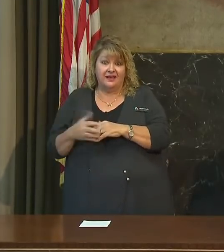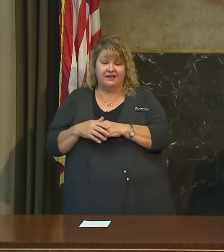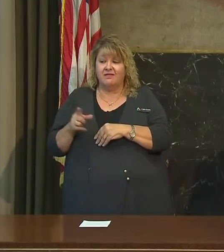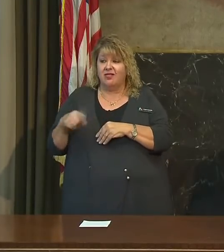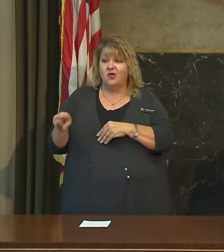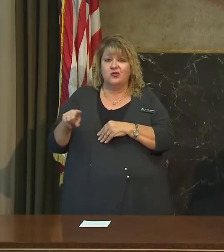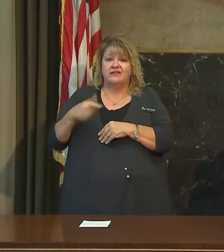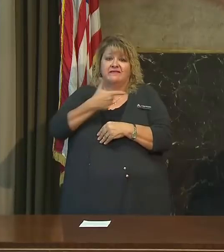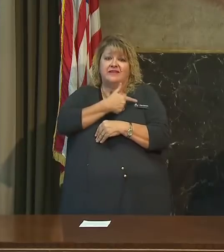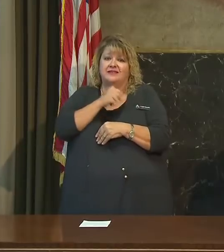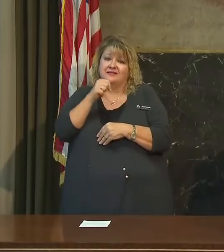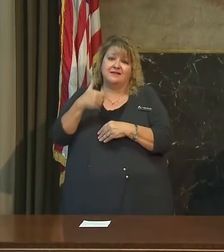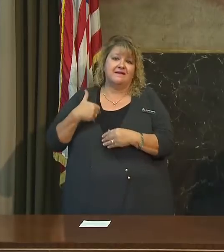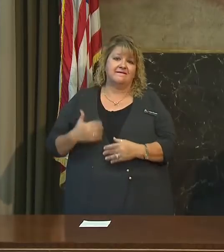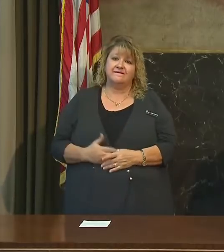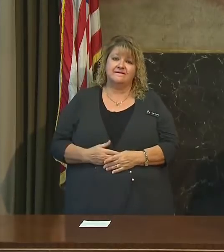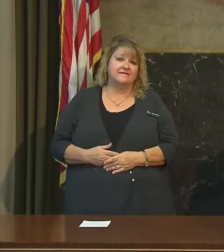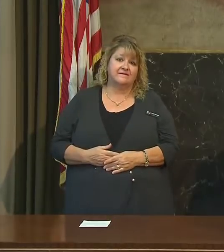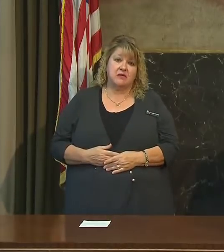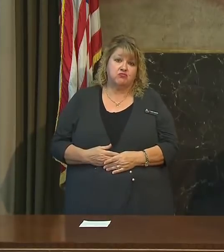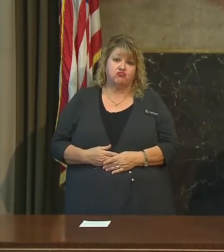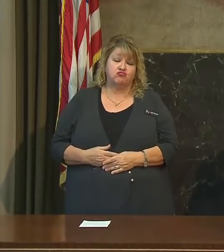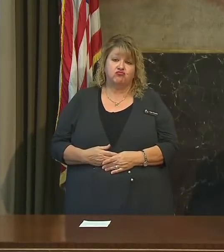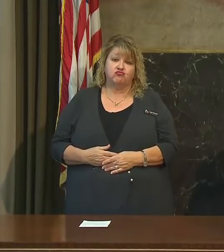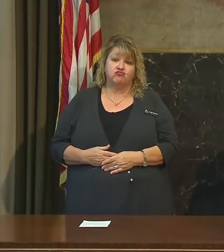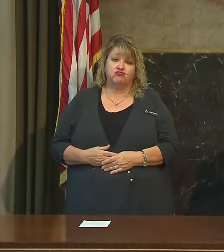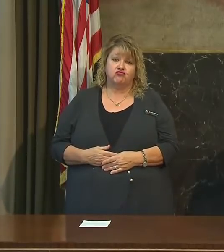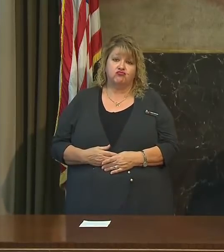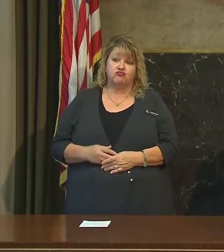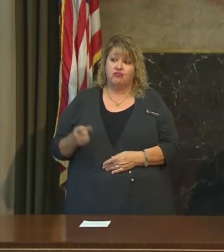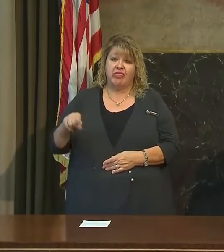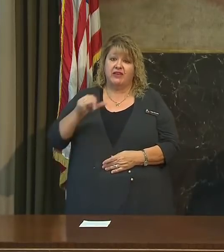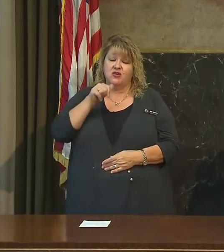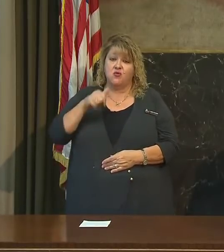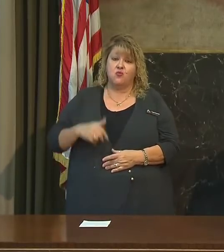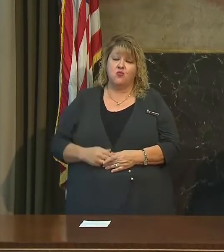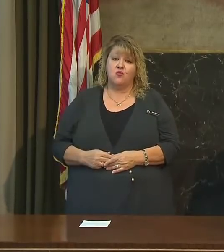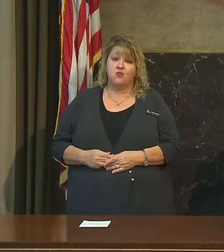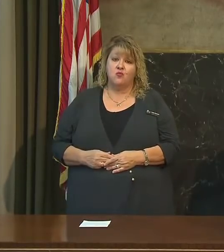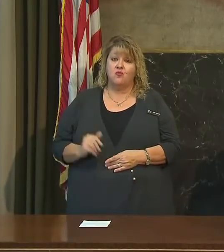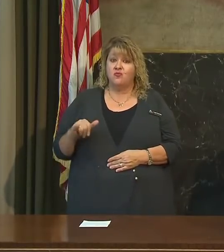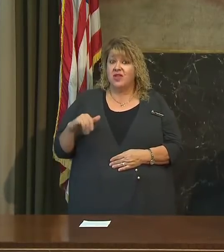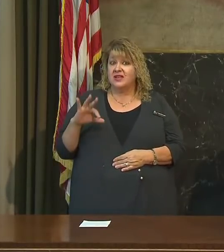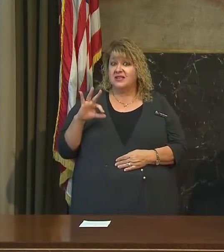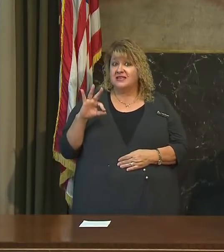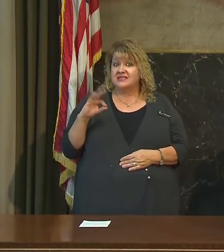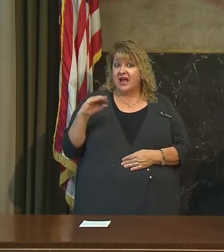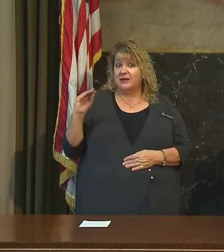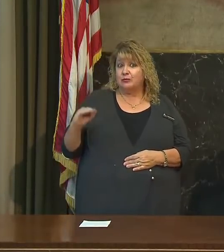I'm sure that Dr. Cannon will have some more information about this, but it is over 90%.